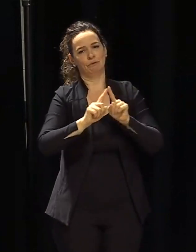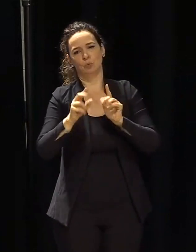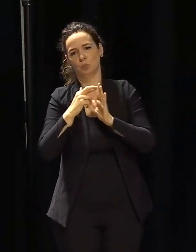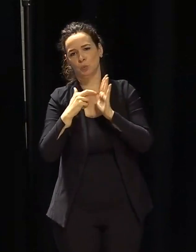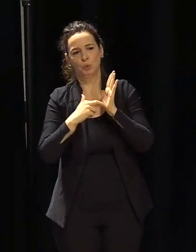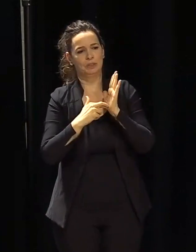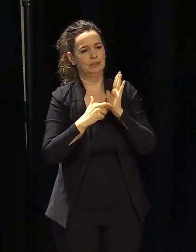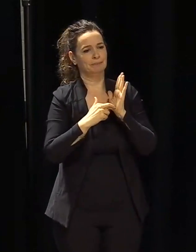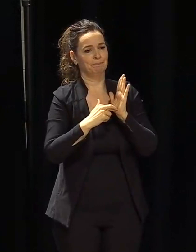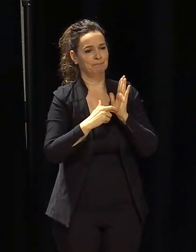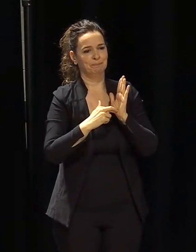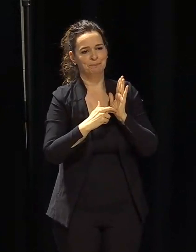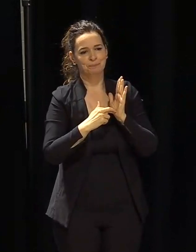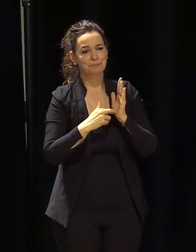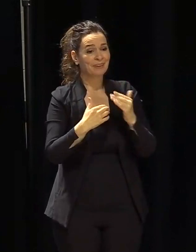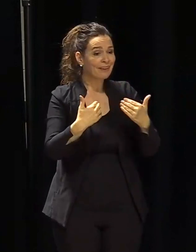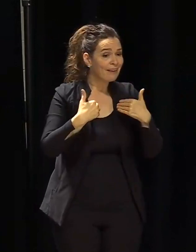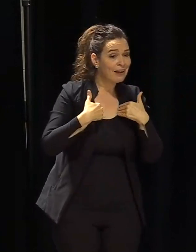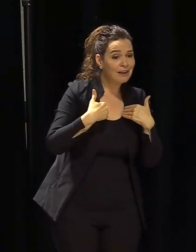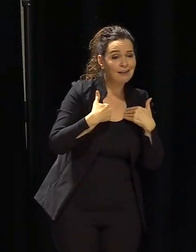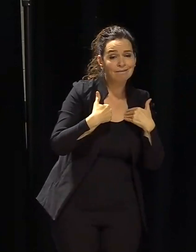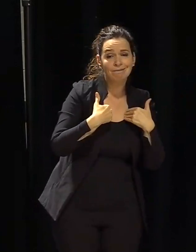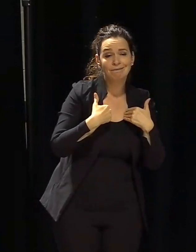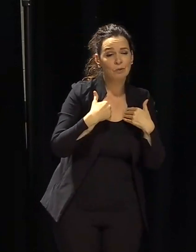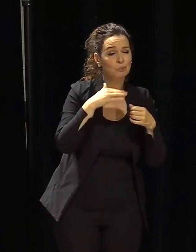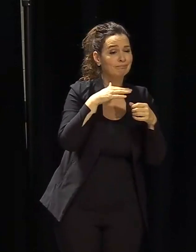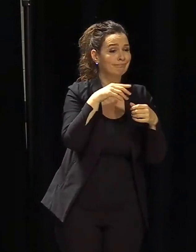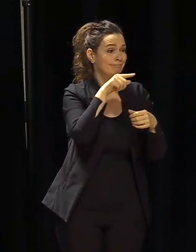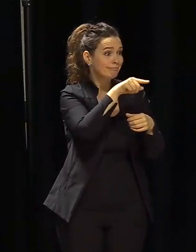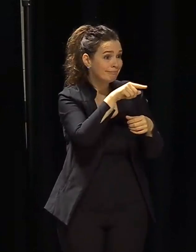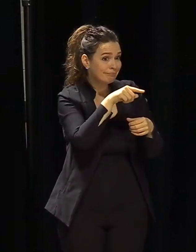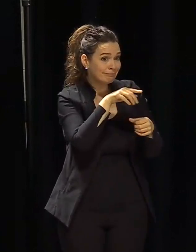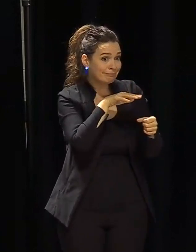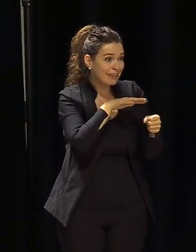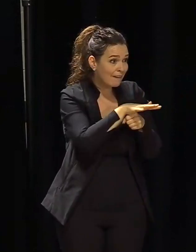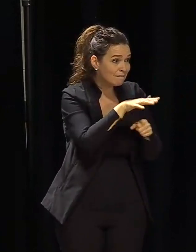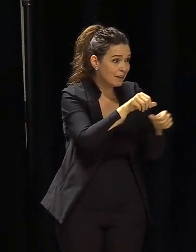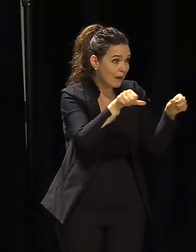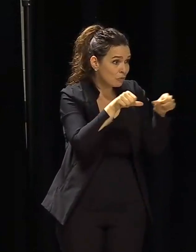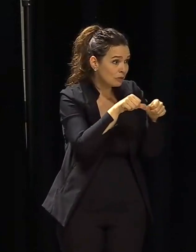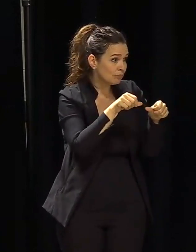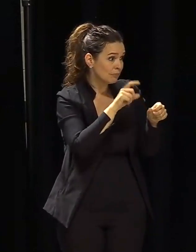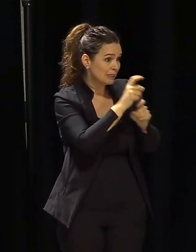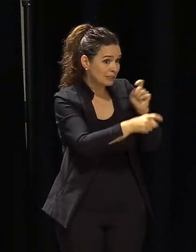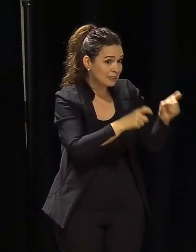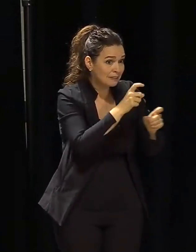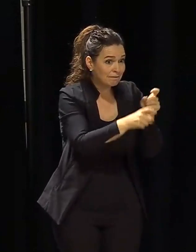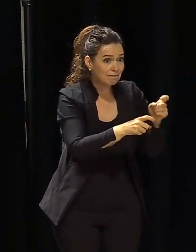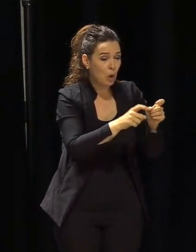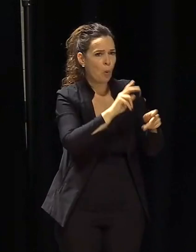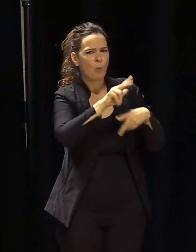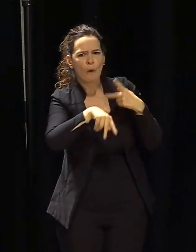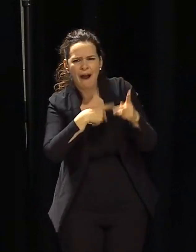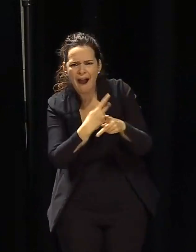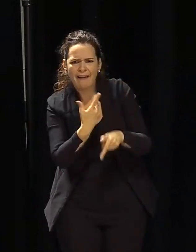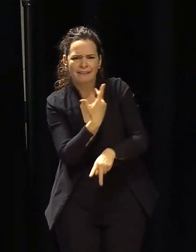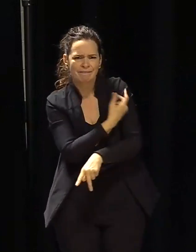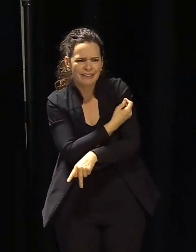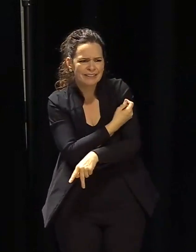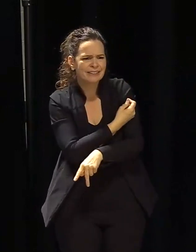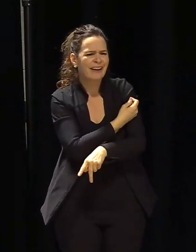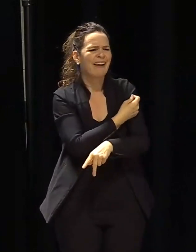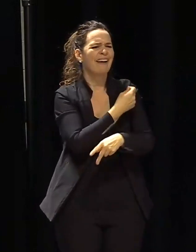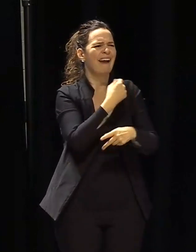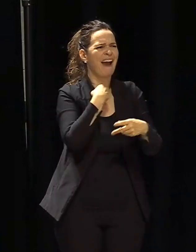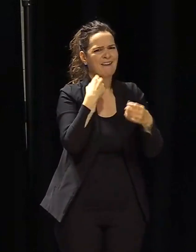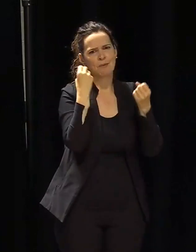host those vaccines, and then they will identify the most at-risk frontline responders, probably